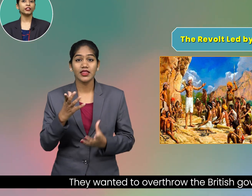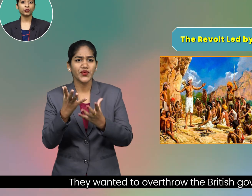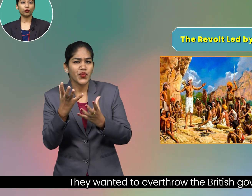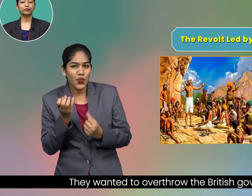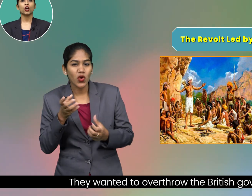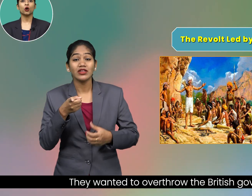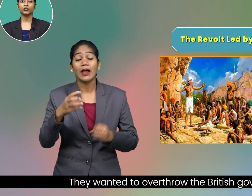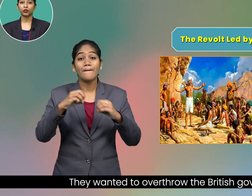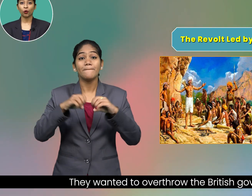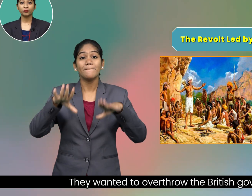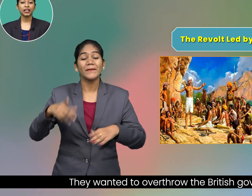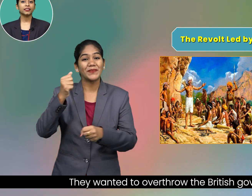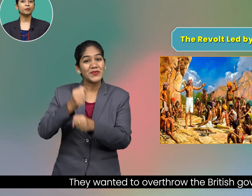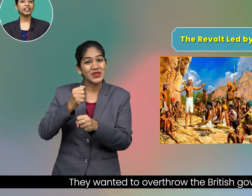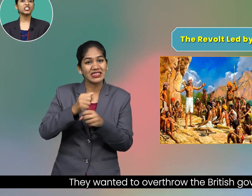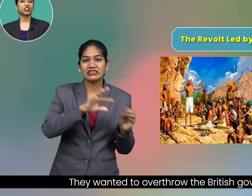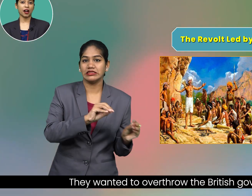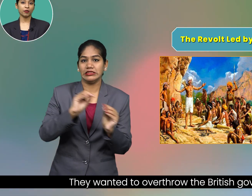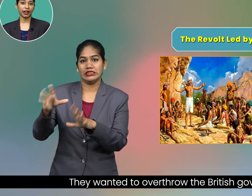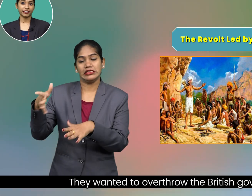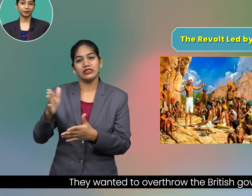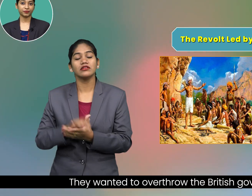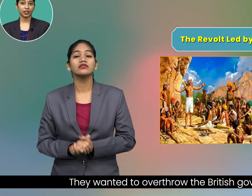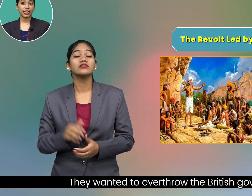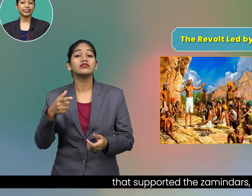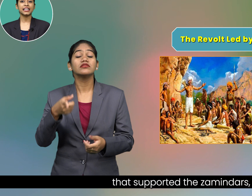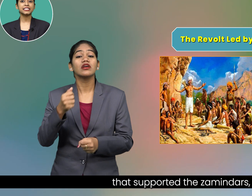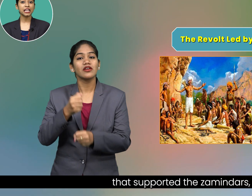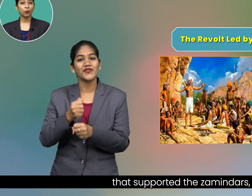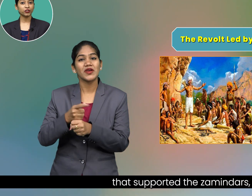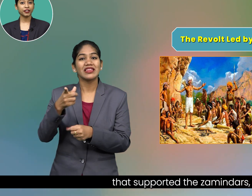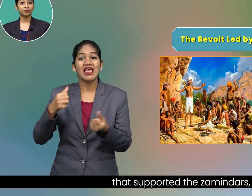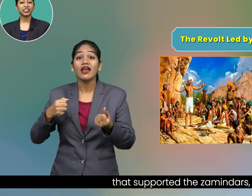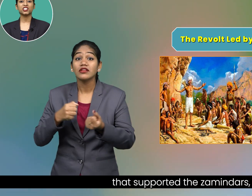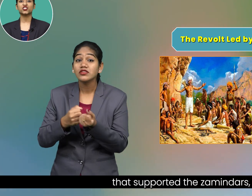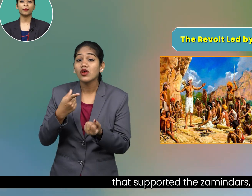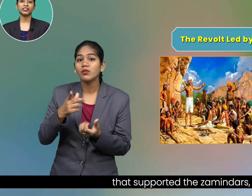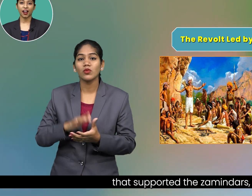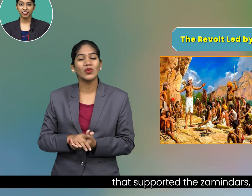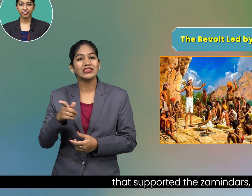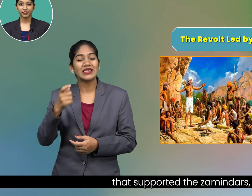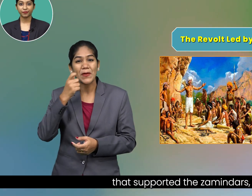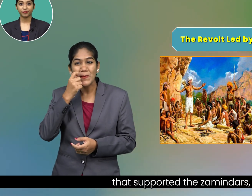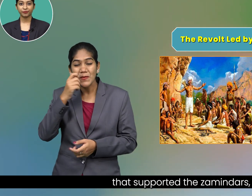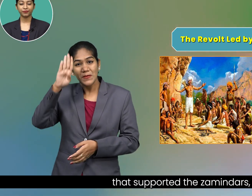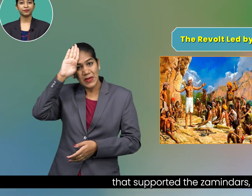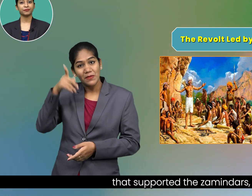They wanted to overthrow the British government that supported the